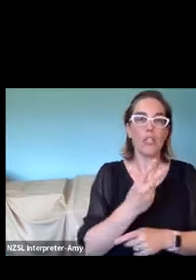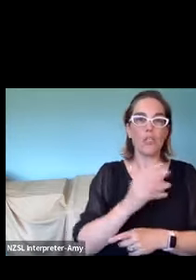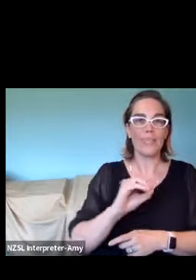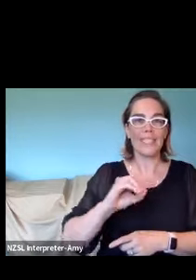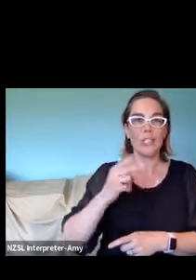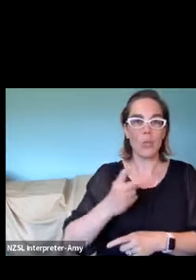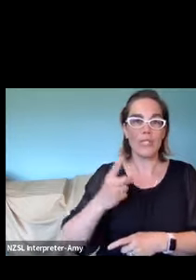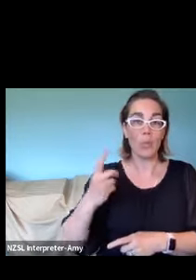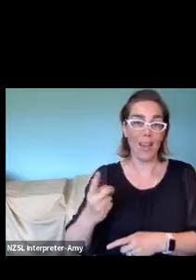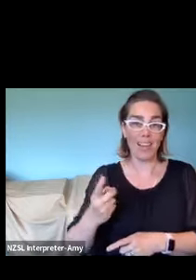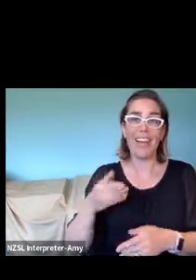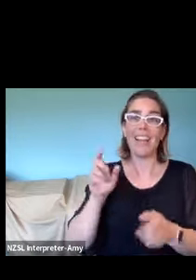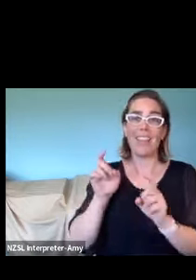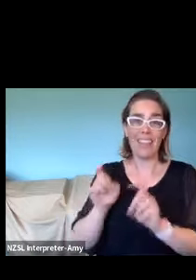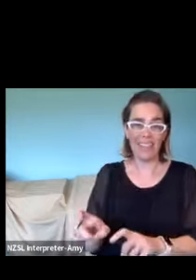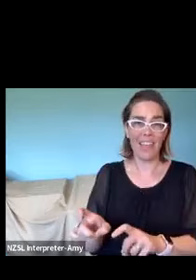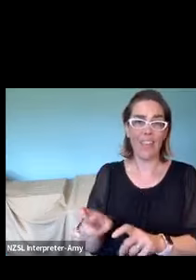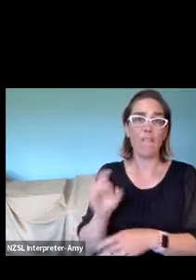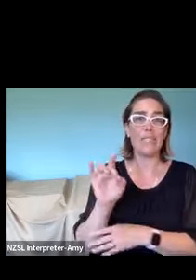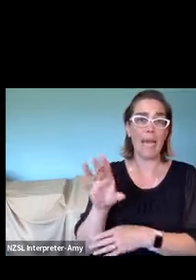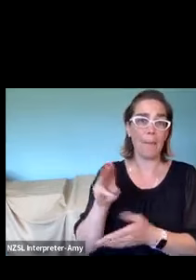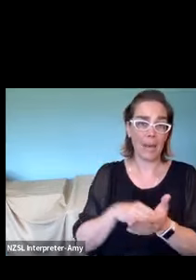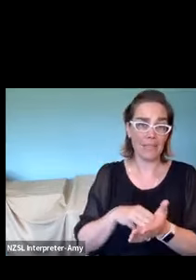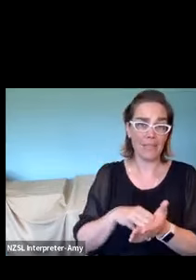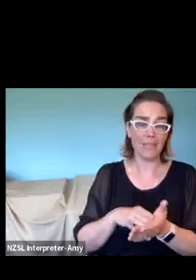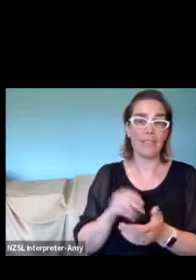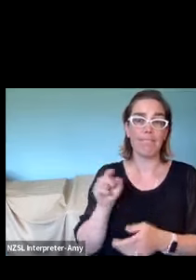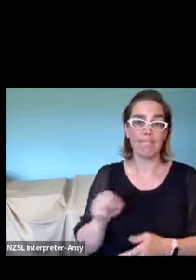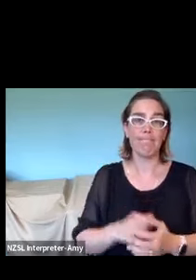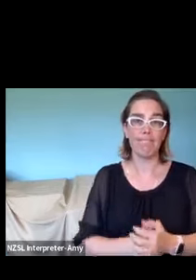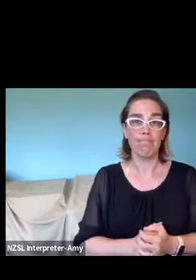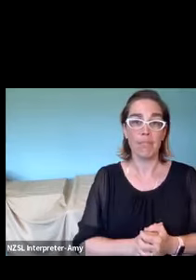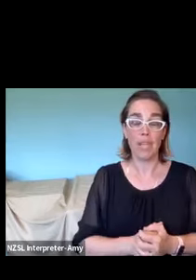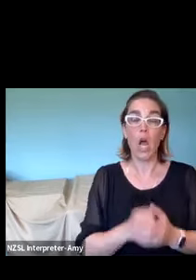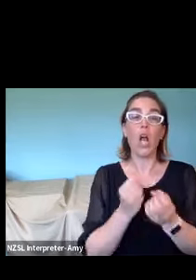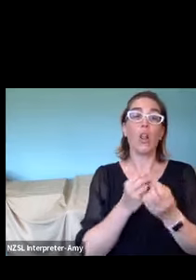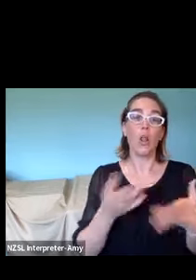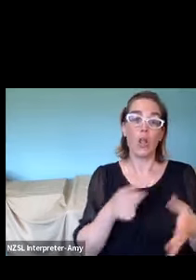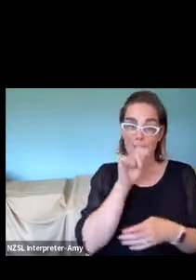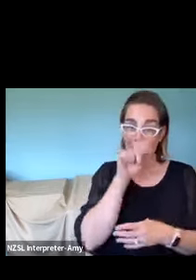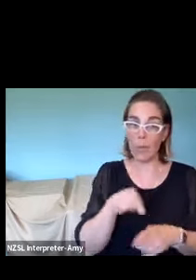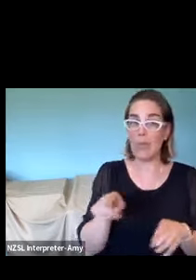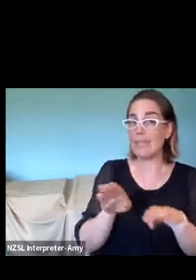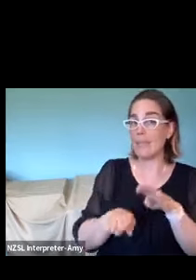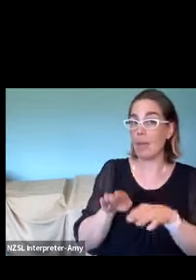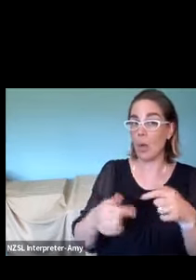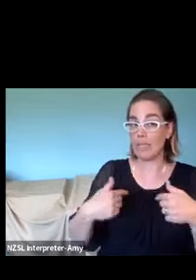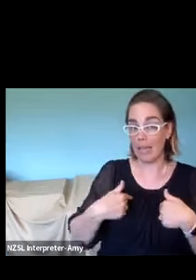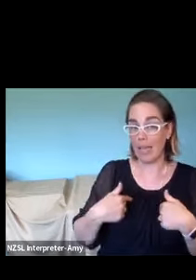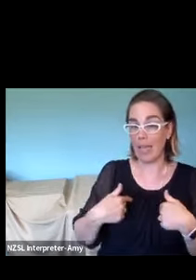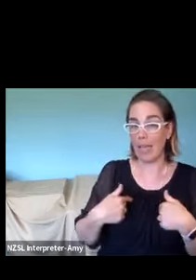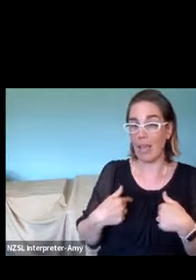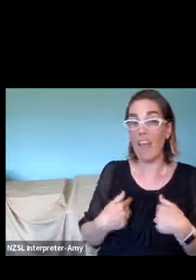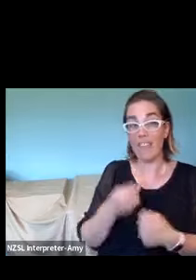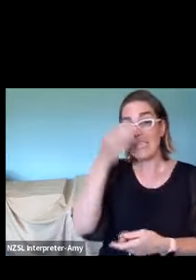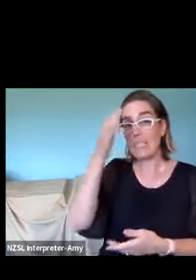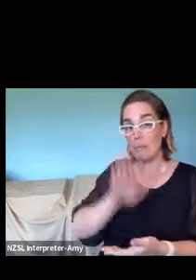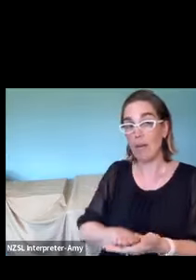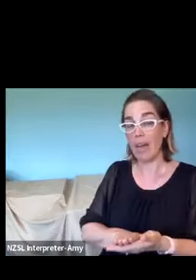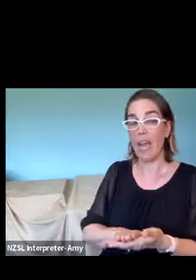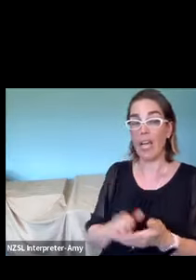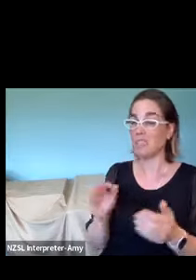In fact, there are many thousands of disabled Kiwis, like myself, who have either experienced homelessness or are